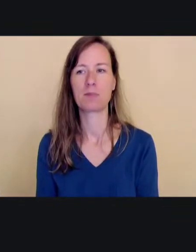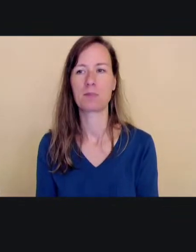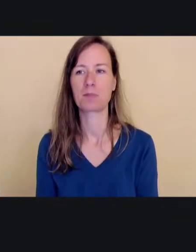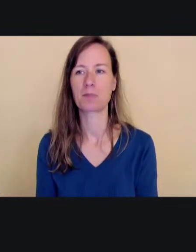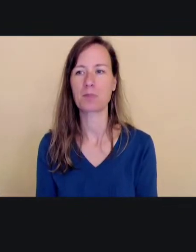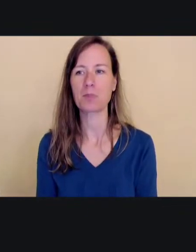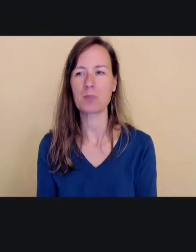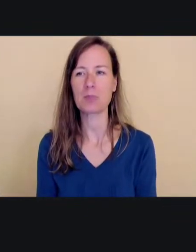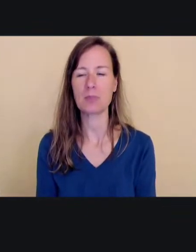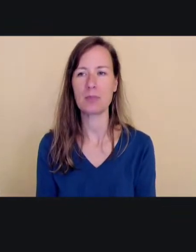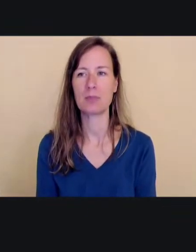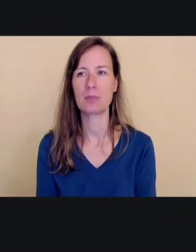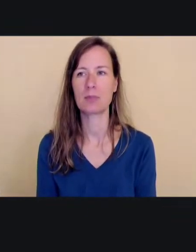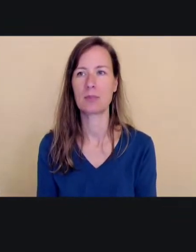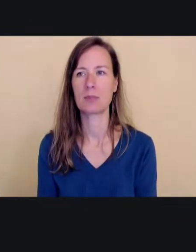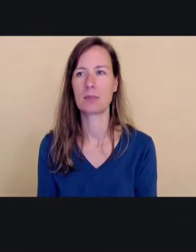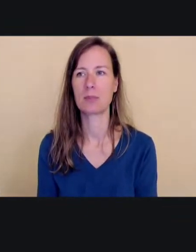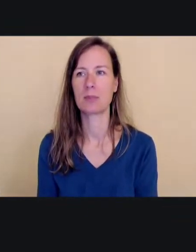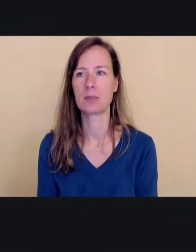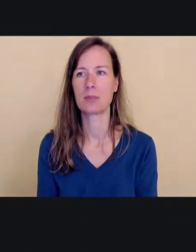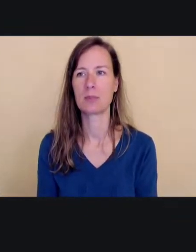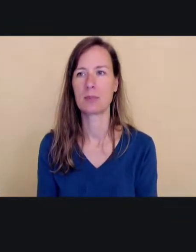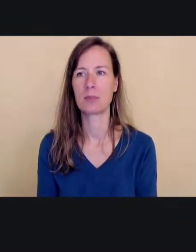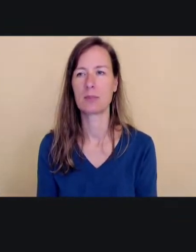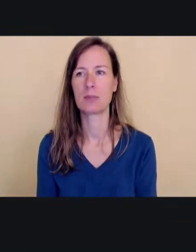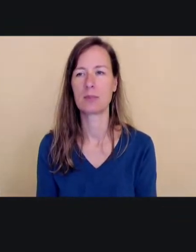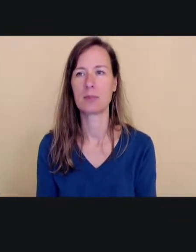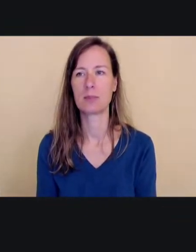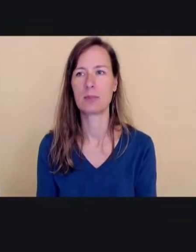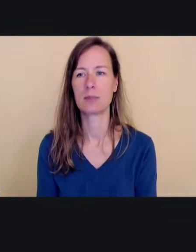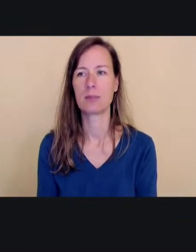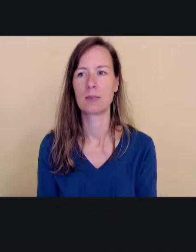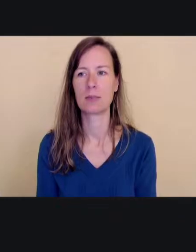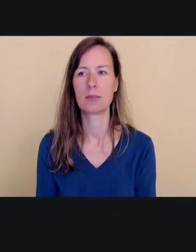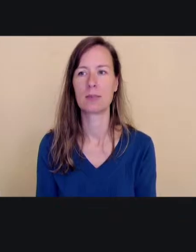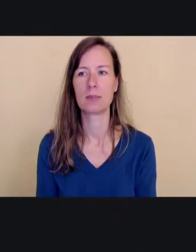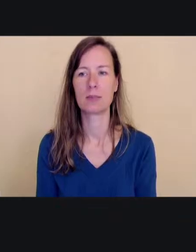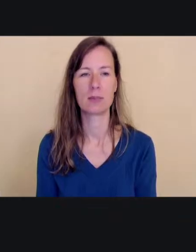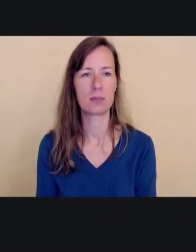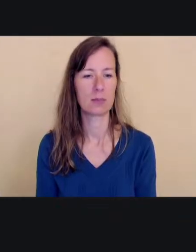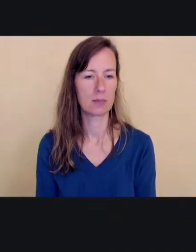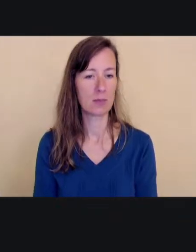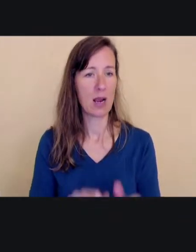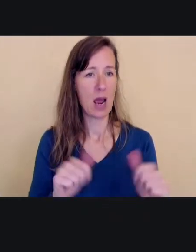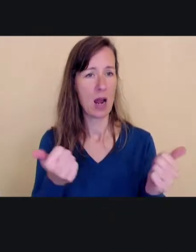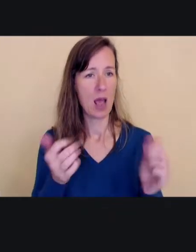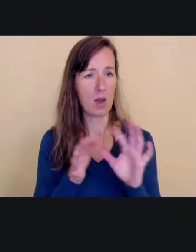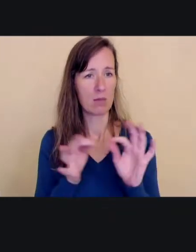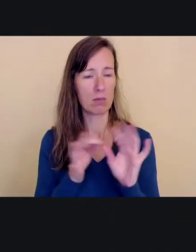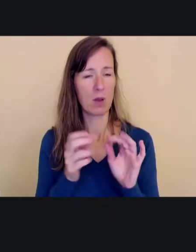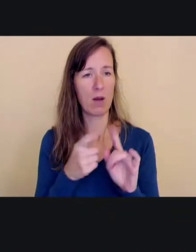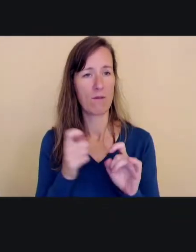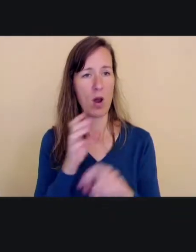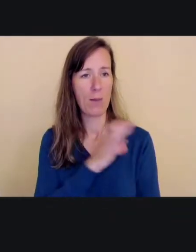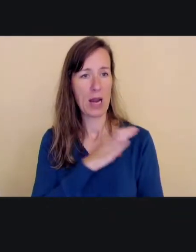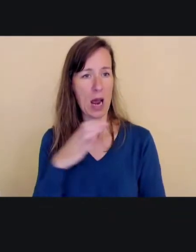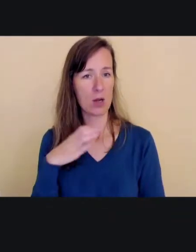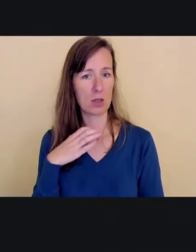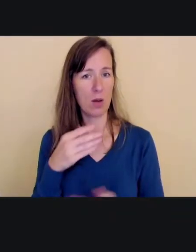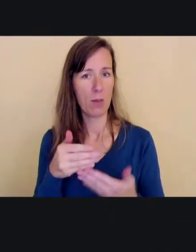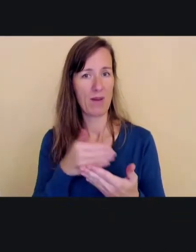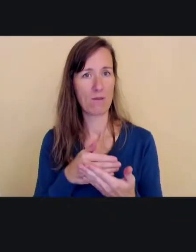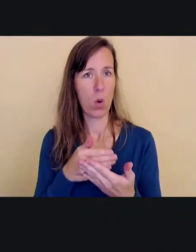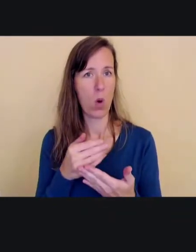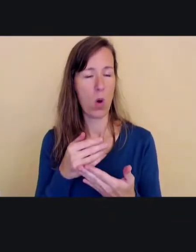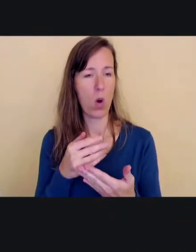Any other comments from the council before we go to the public? Councilmember Garces has his hand raised. Councilmember